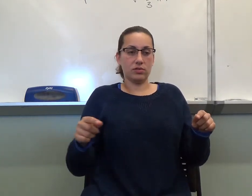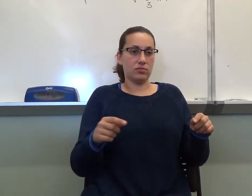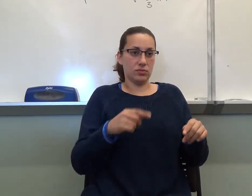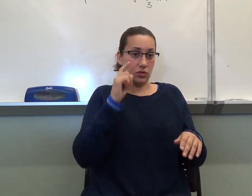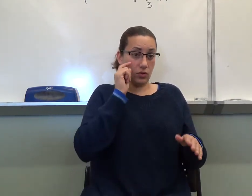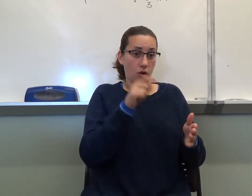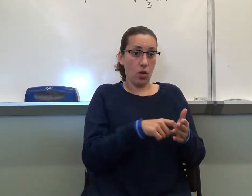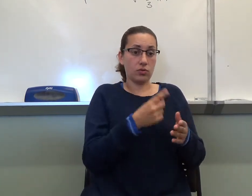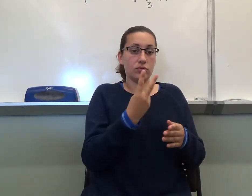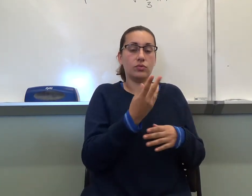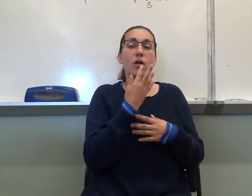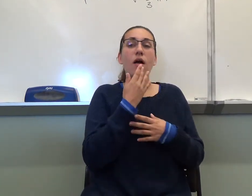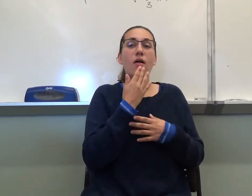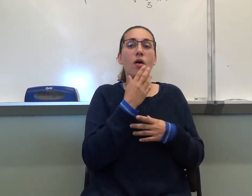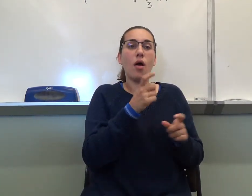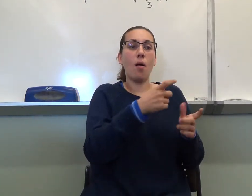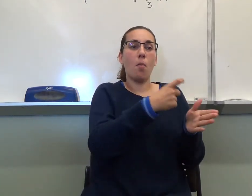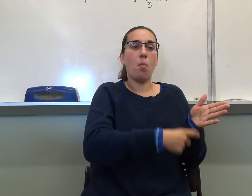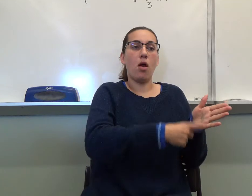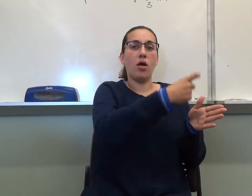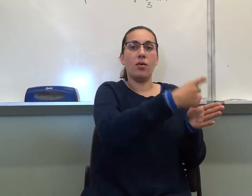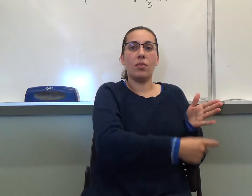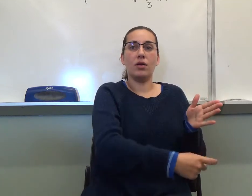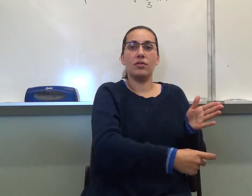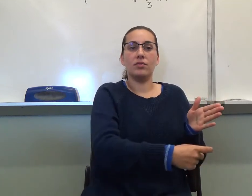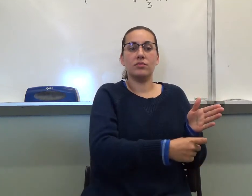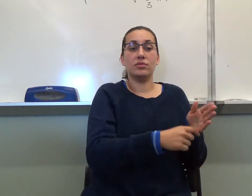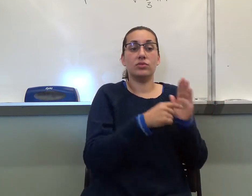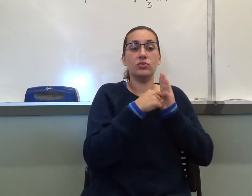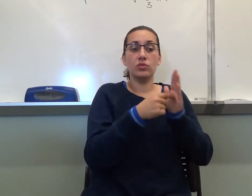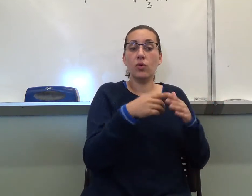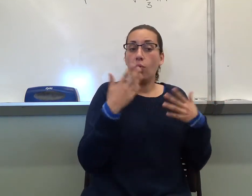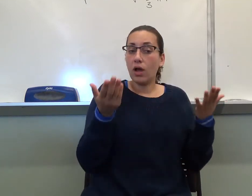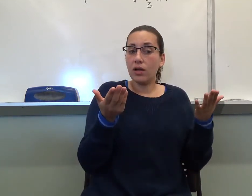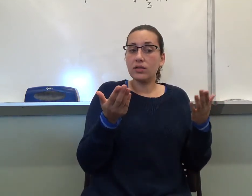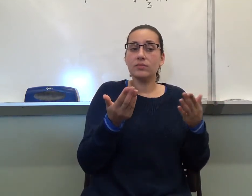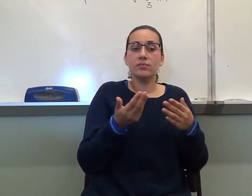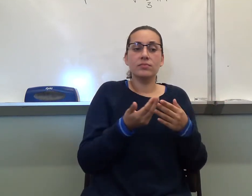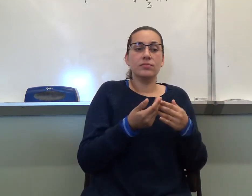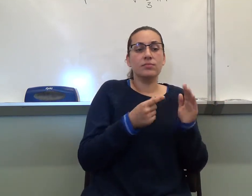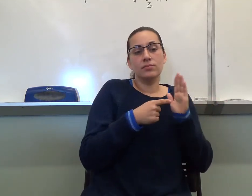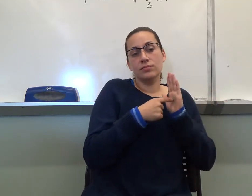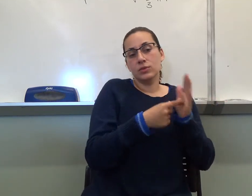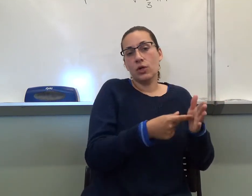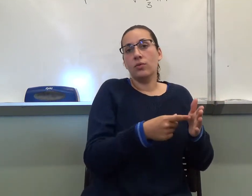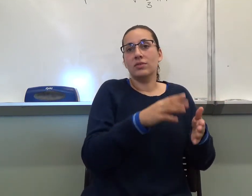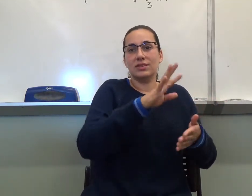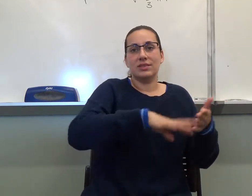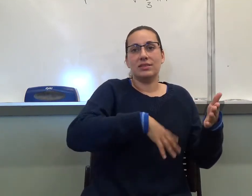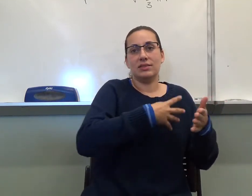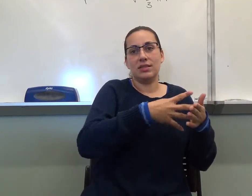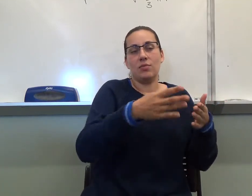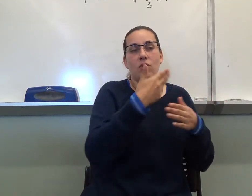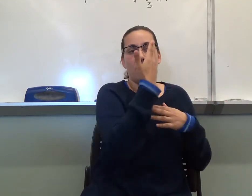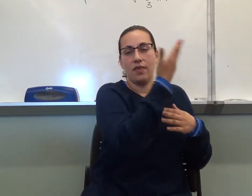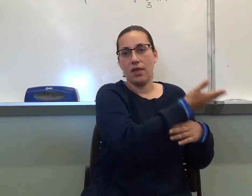bars. And what is that to represent? It's to represent the table we just had up there about the cars in the parking